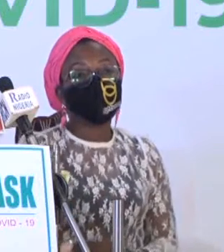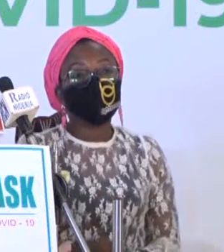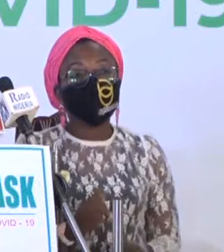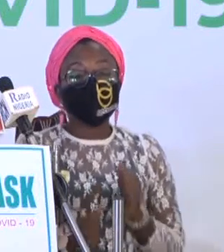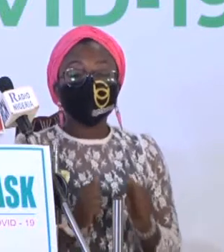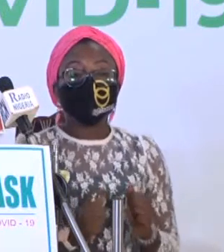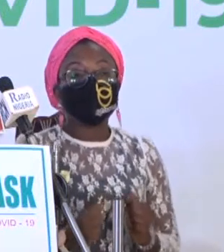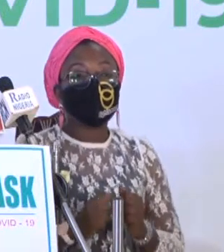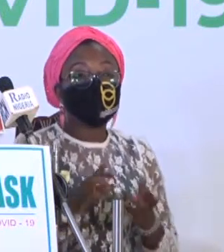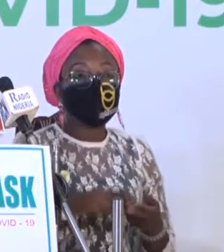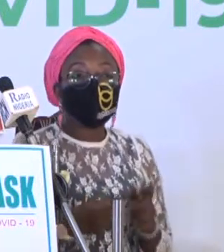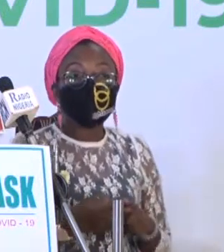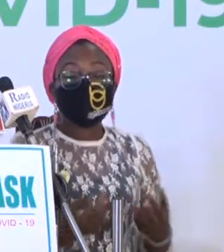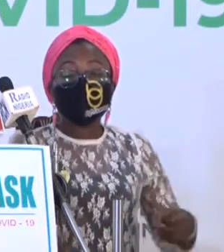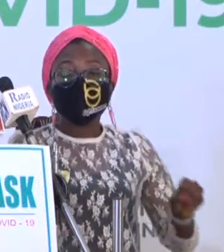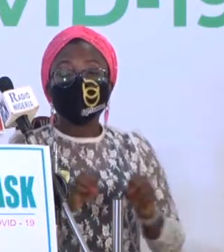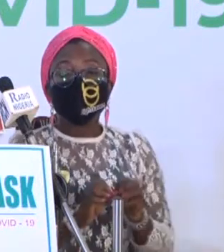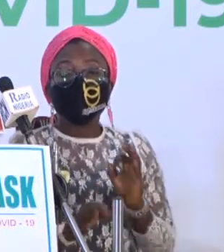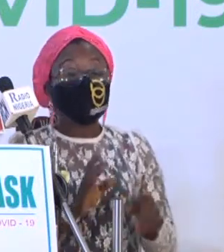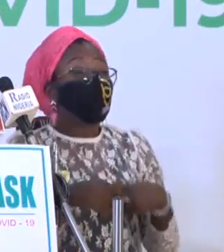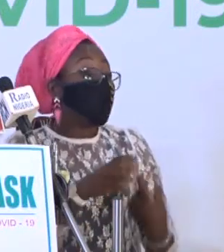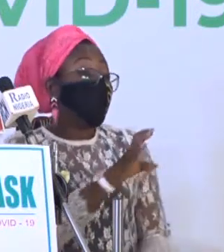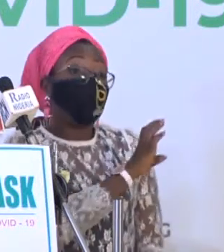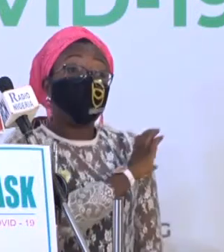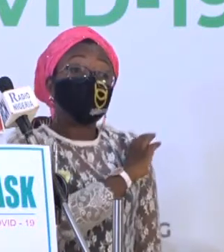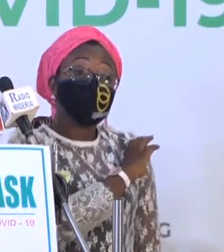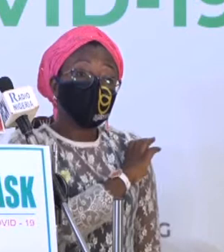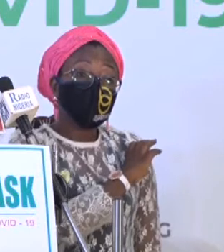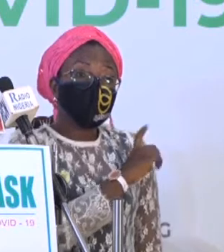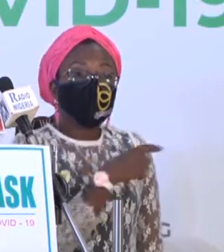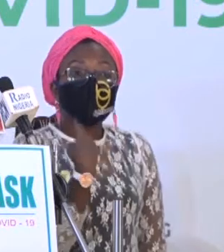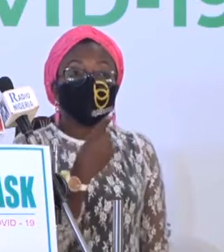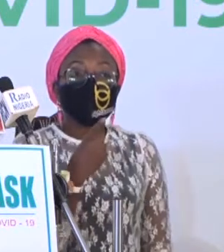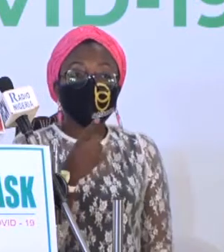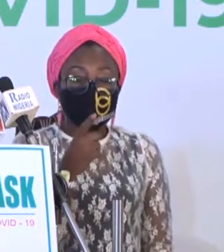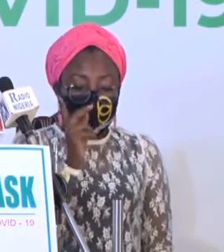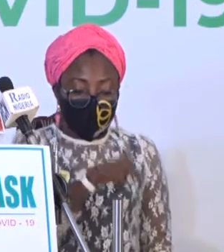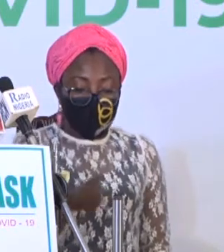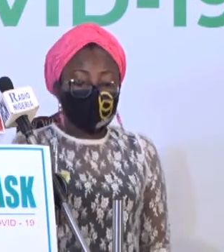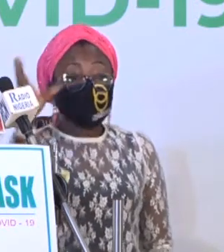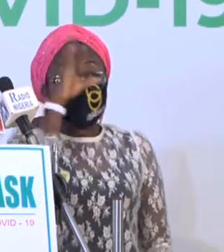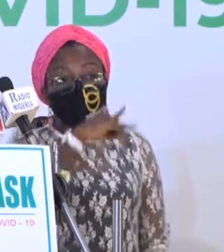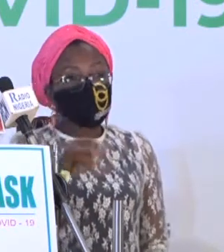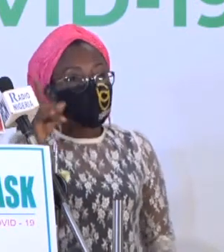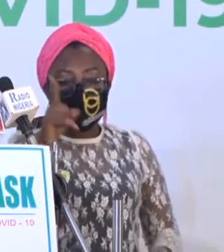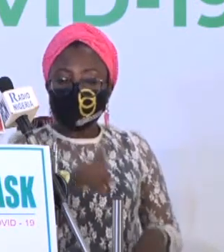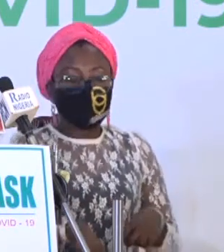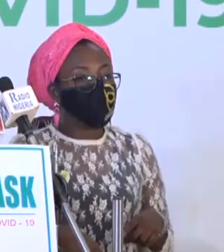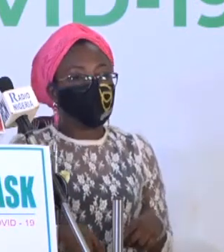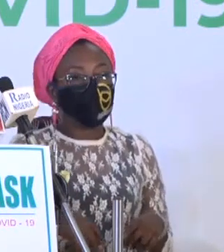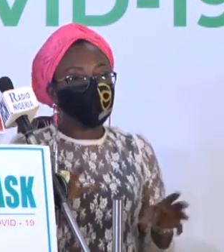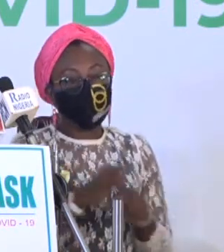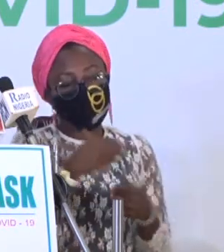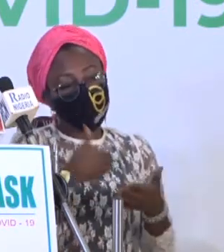The Comptroller General of the Nigeria Immigration Service says the service is determined to implement Federal Government Directive on travel